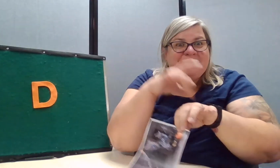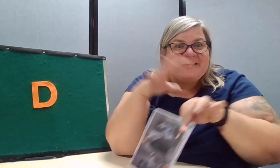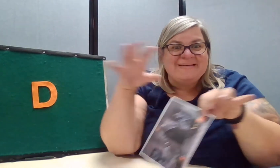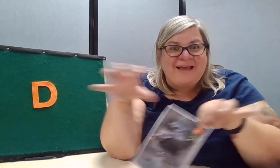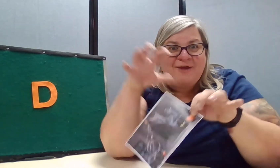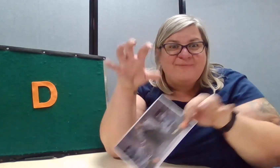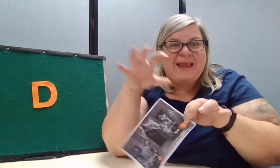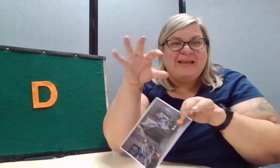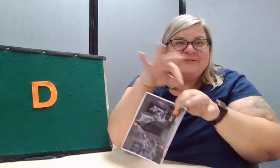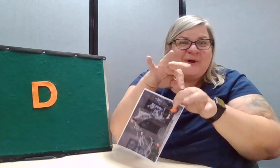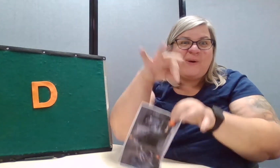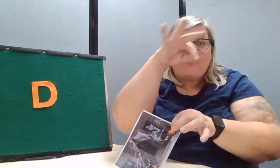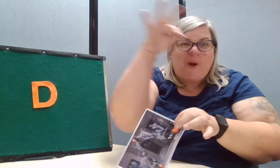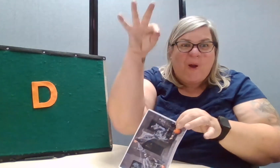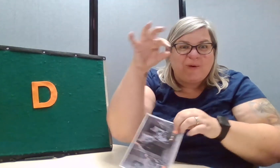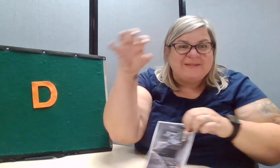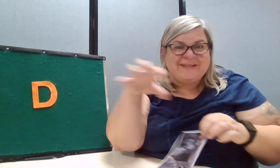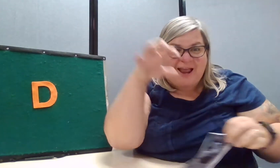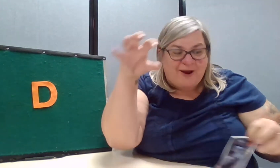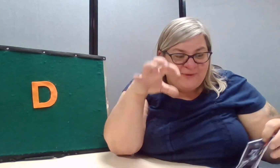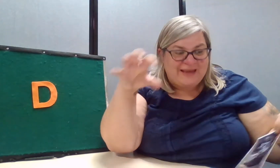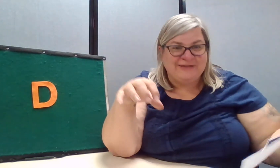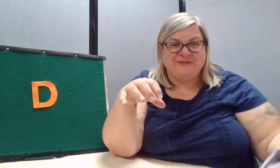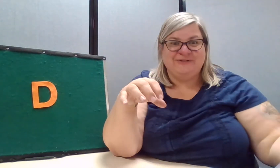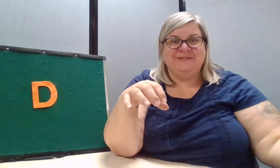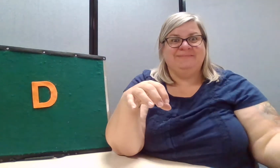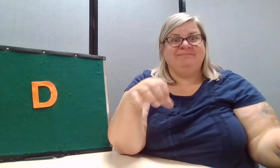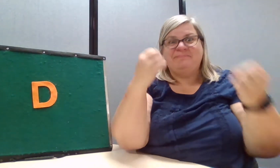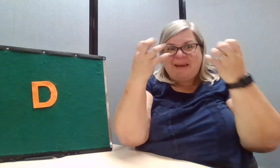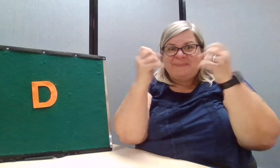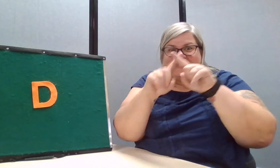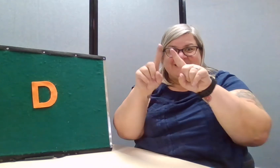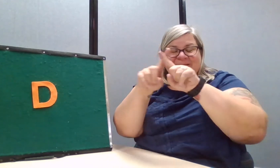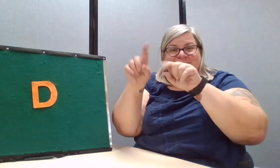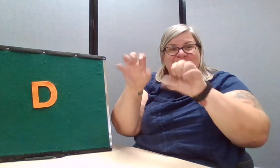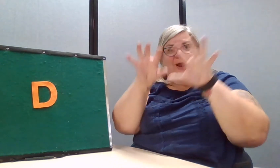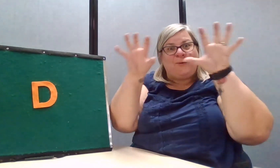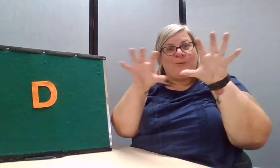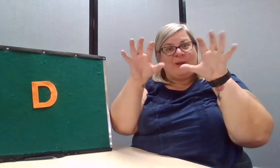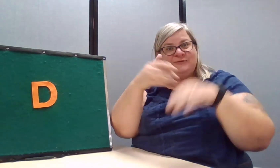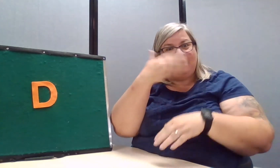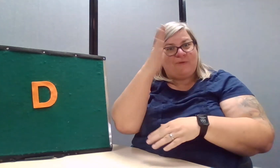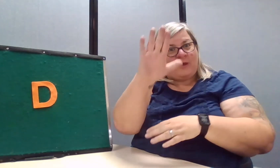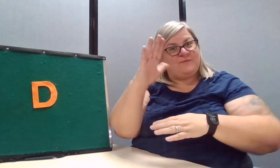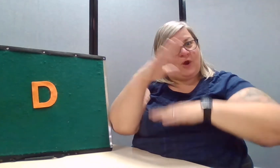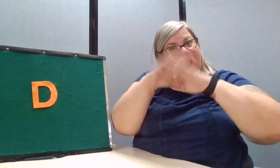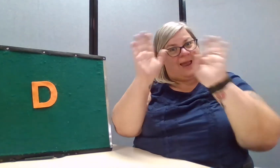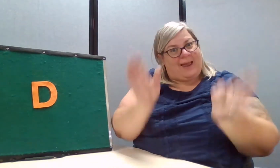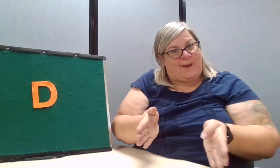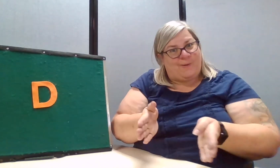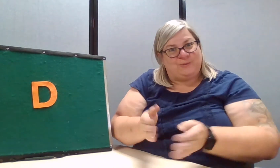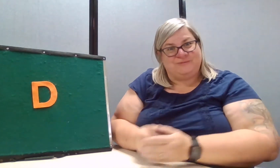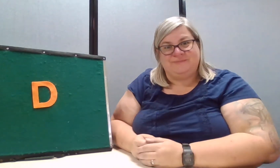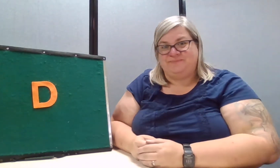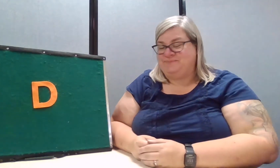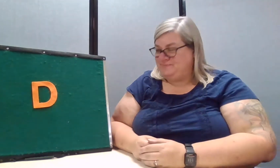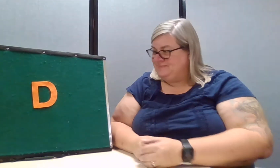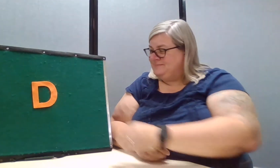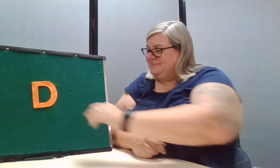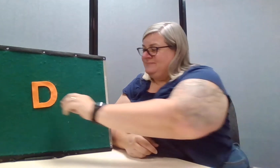You can decorate pumpkins and ghosts. There's so many different things you can do to decorate where you